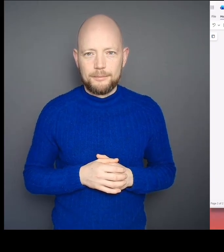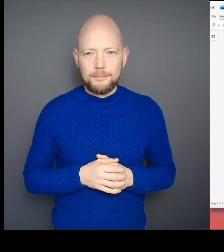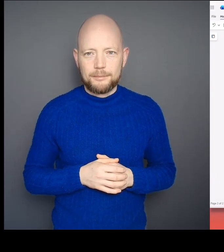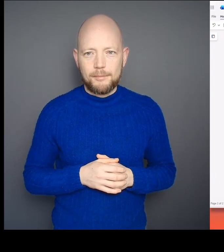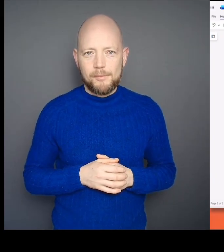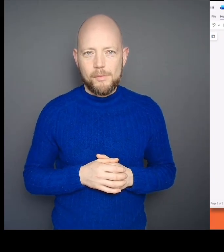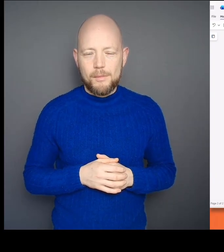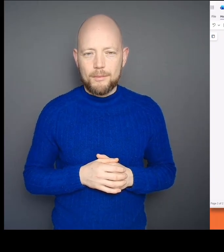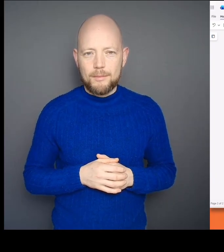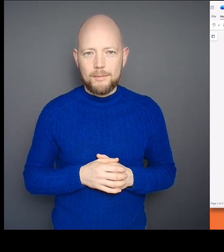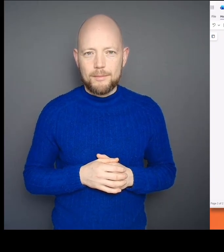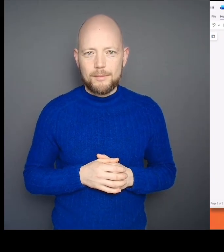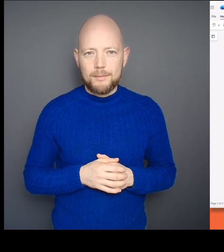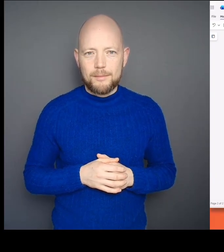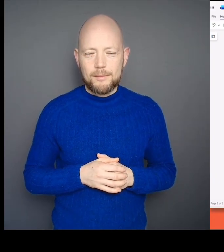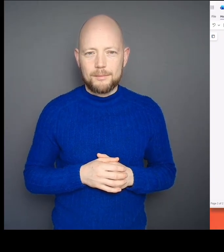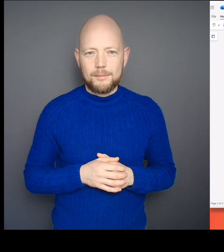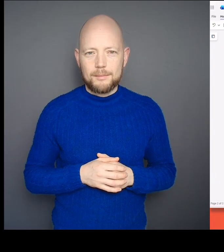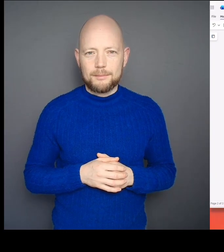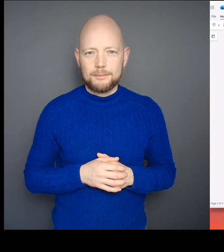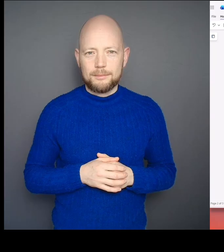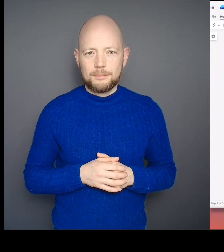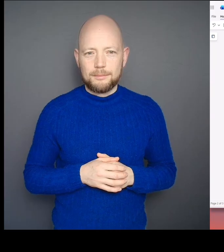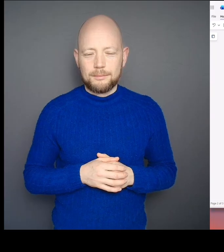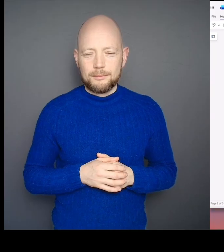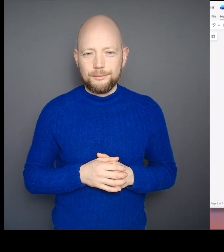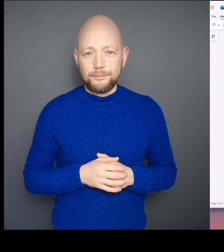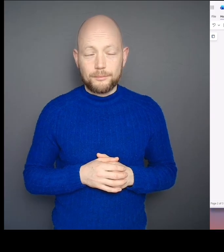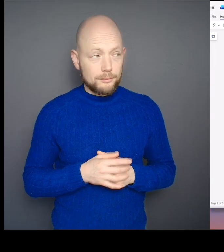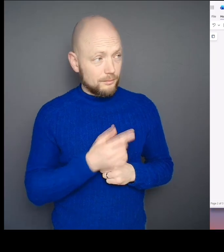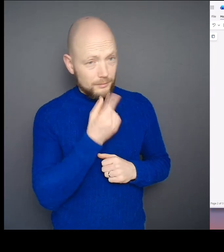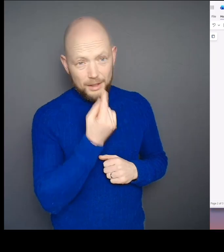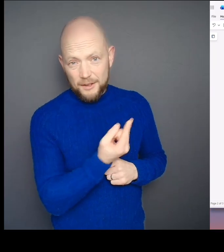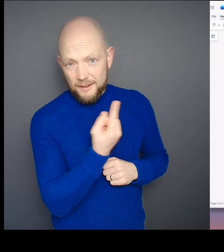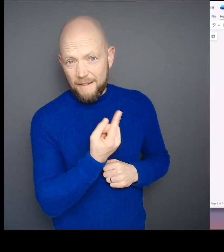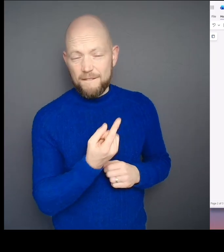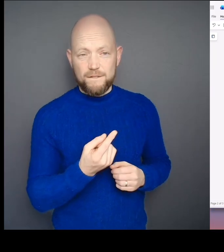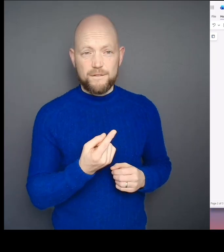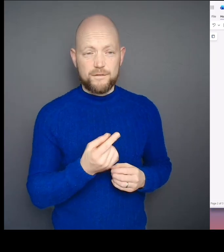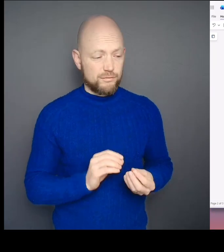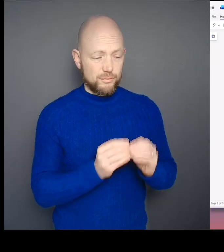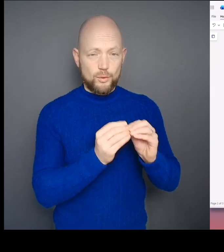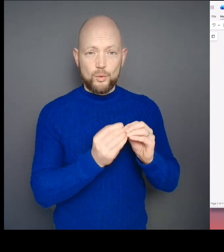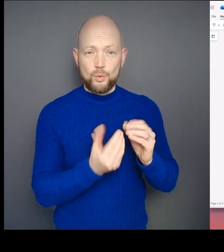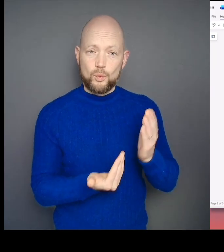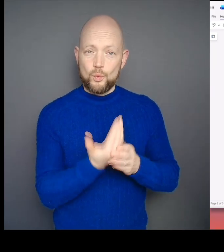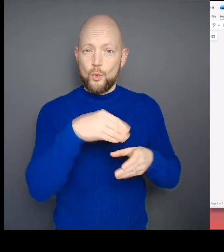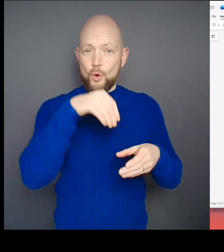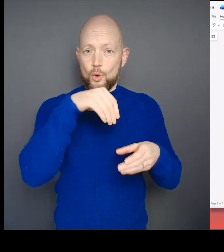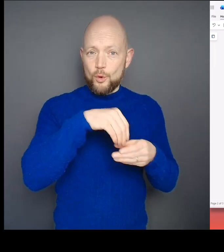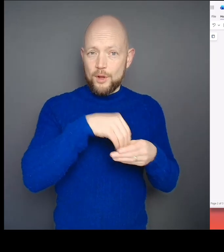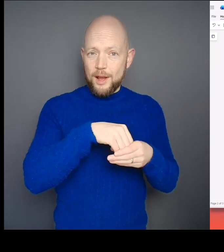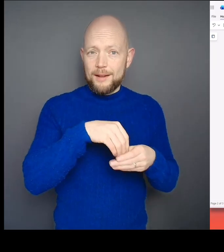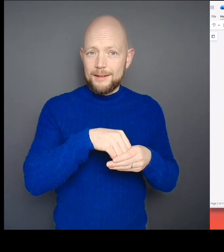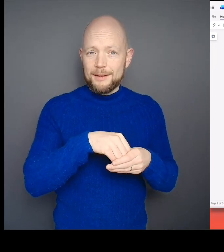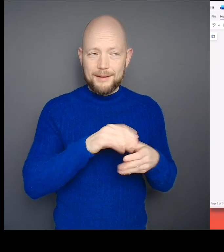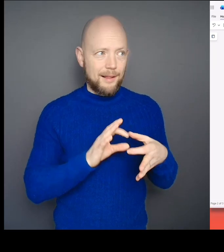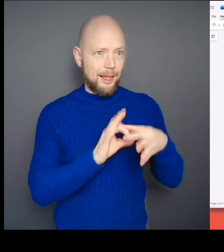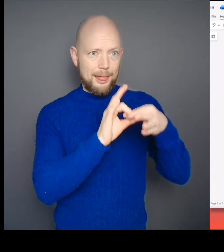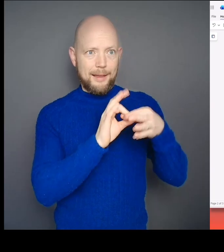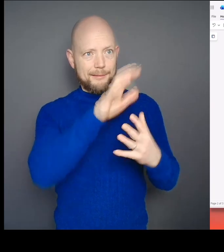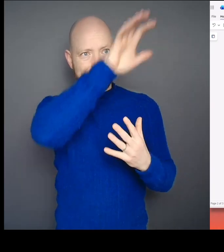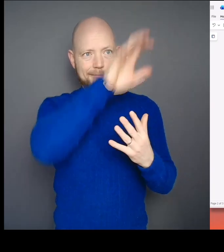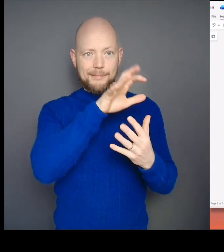say, keep writing this. And it will actually just sort of generate content based on what I've put in there. So you can see it's starting to give me some